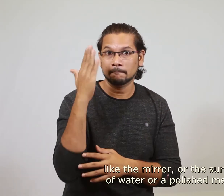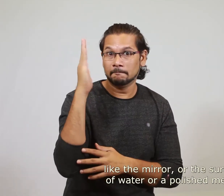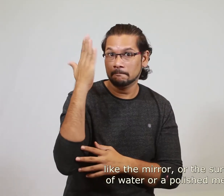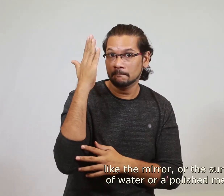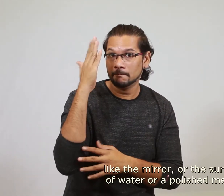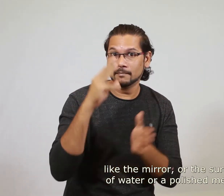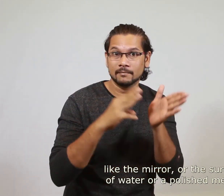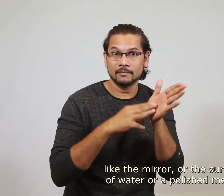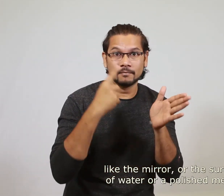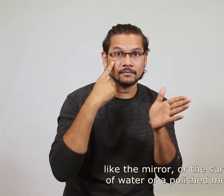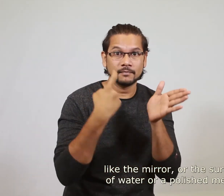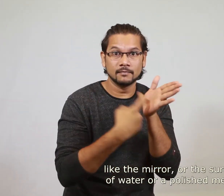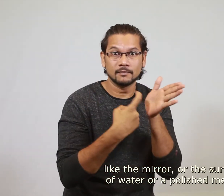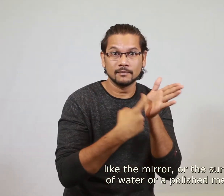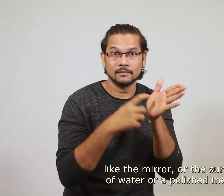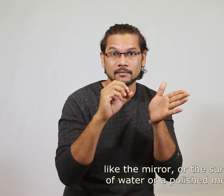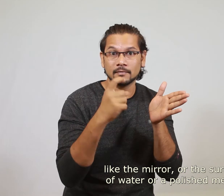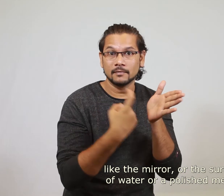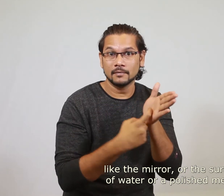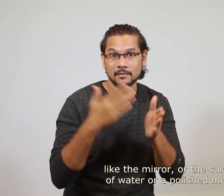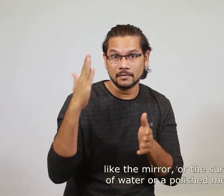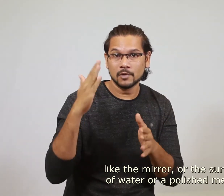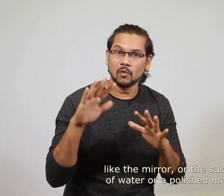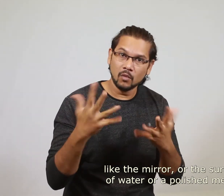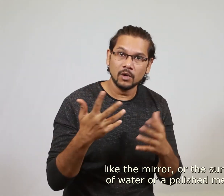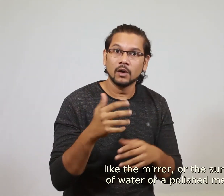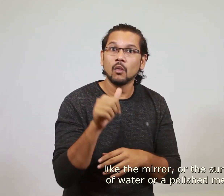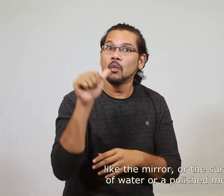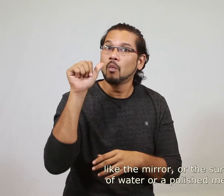like the mirror or the surface of water or a polished metal,